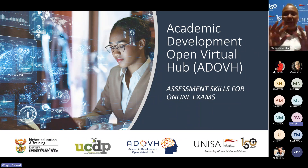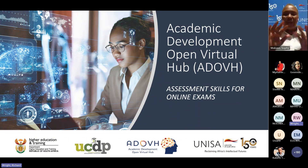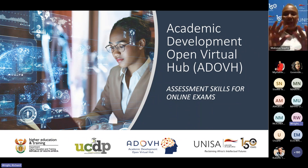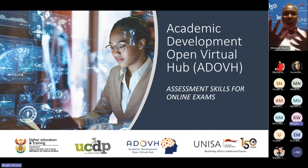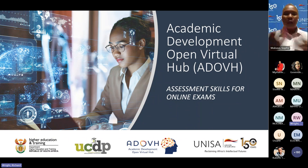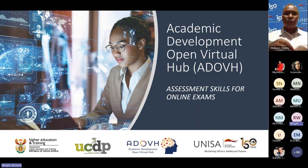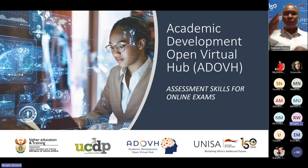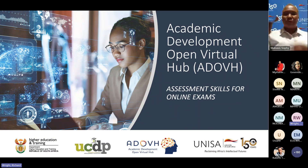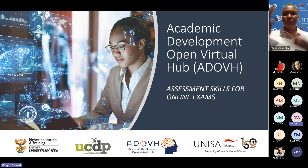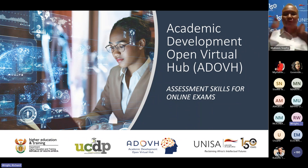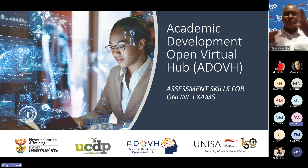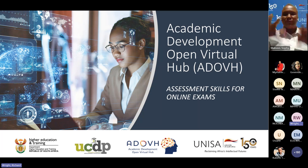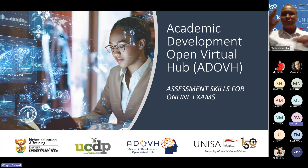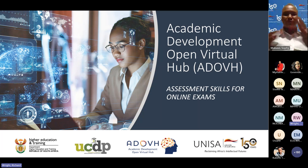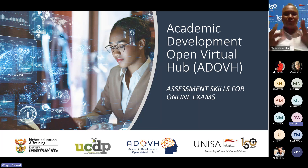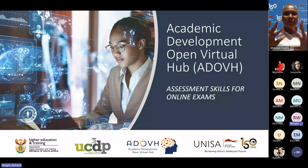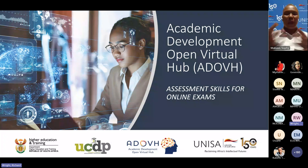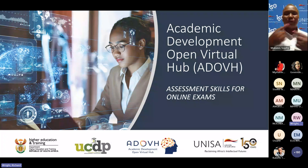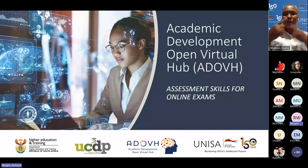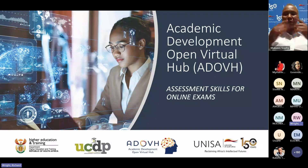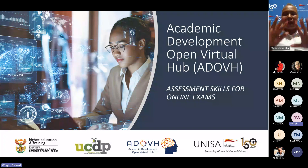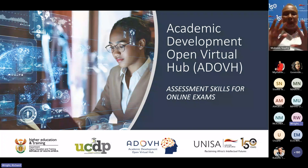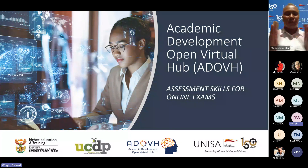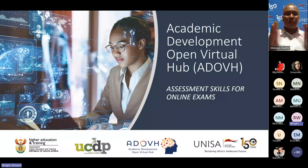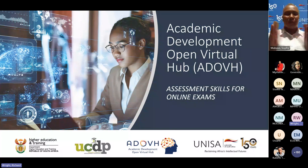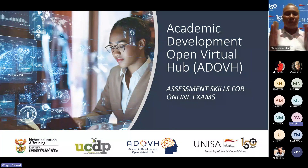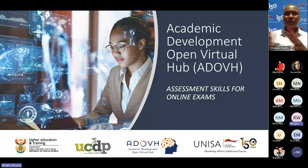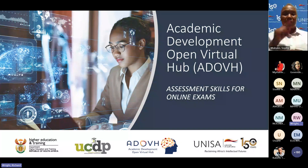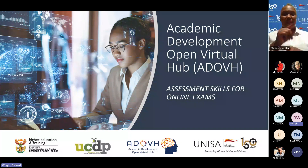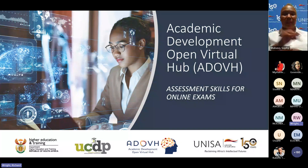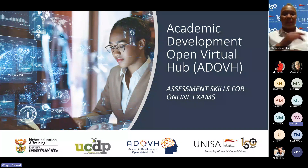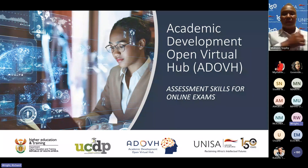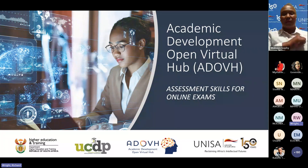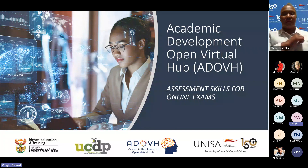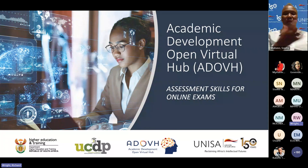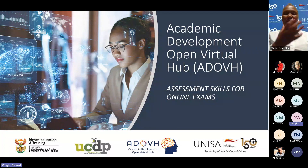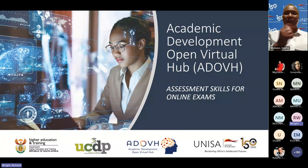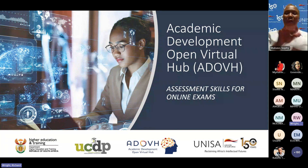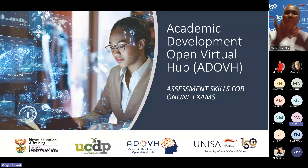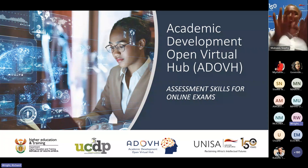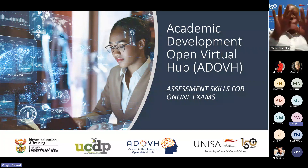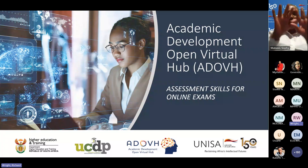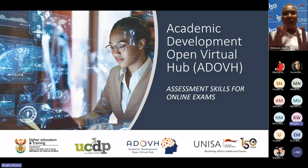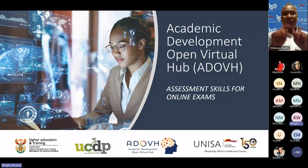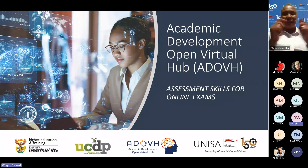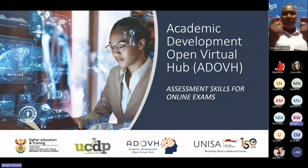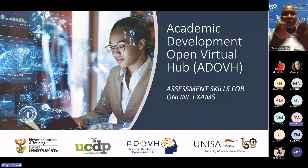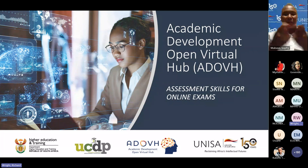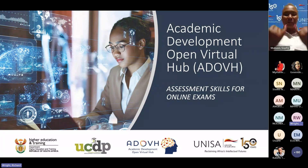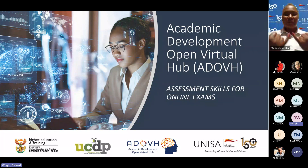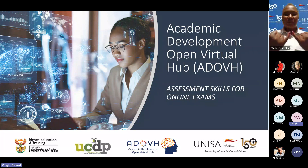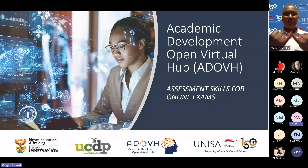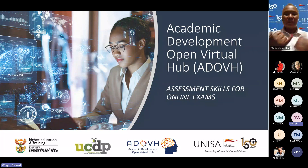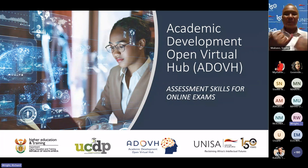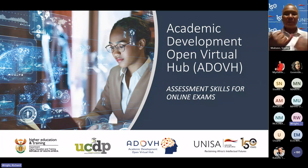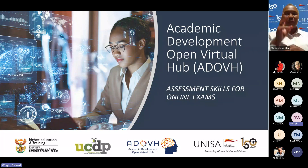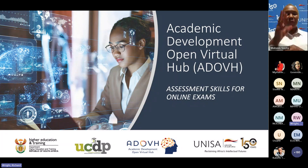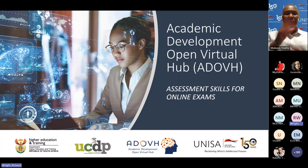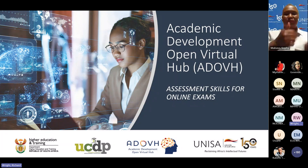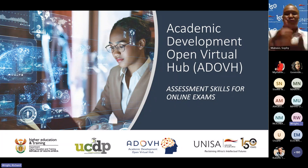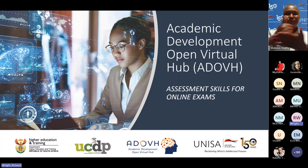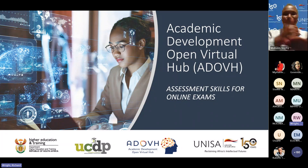them, how you should be answering them. And for that, luckily, we've got a wonderful team here tonight that will not only assist